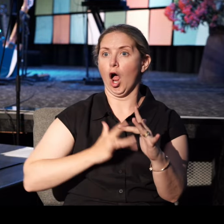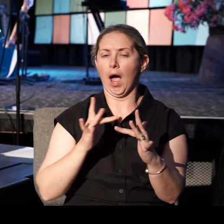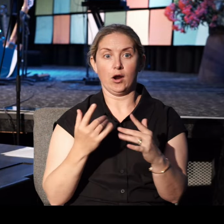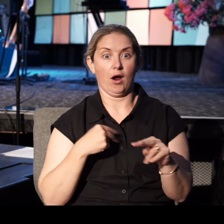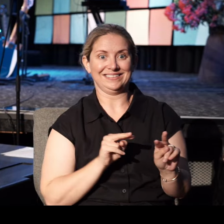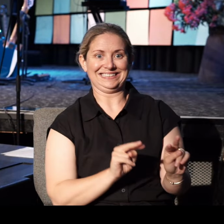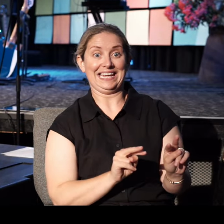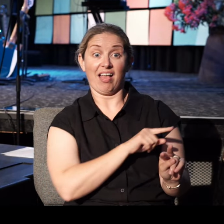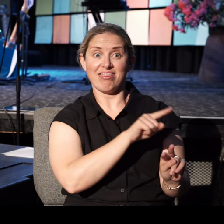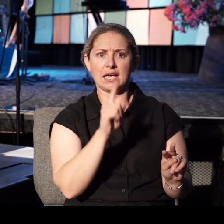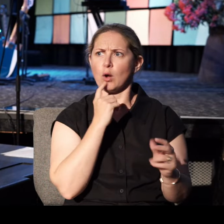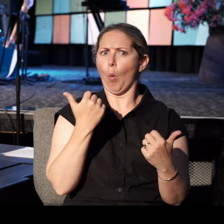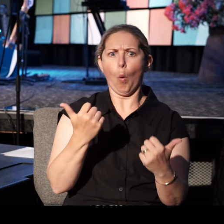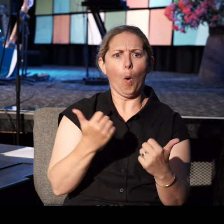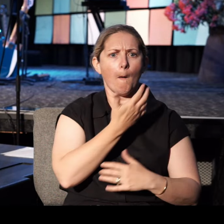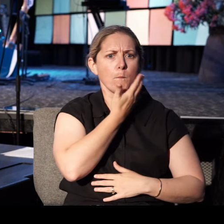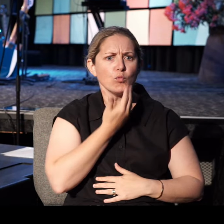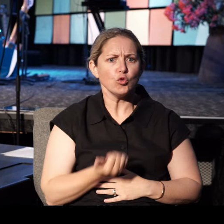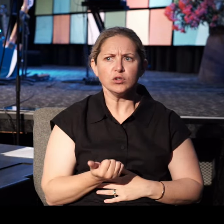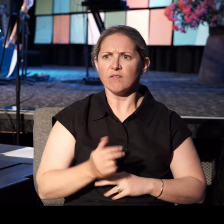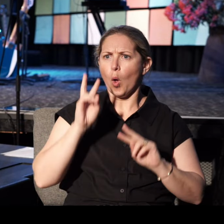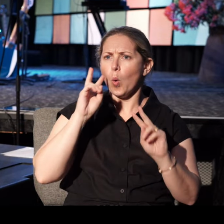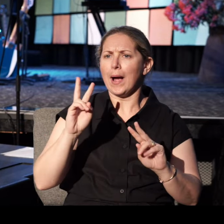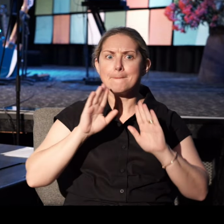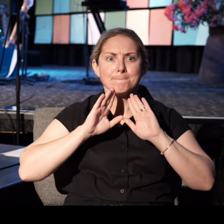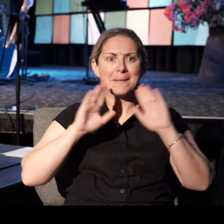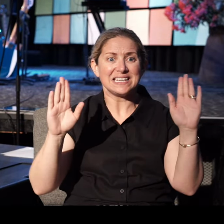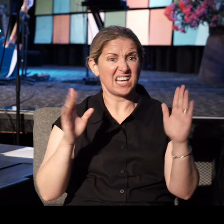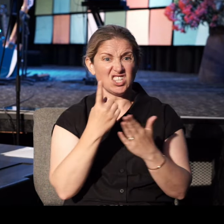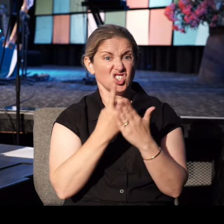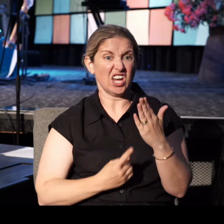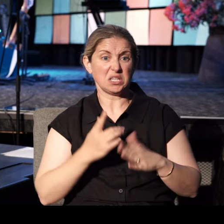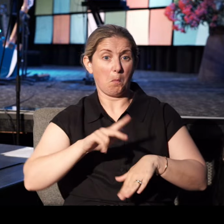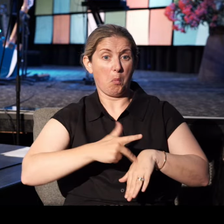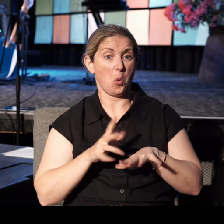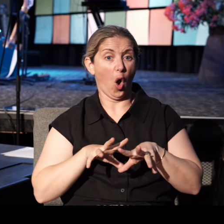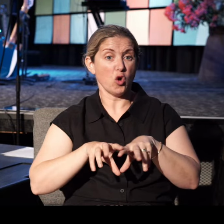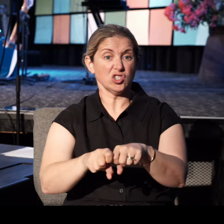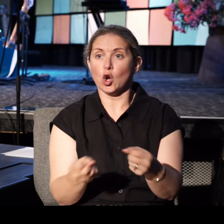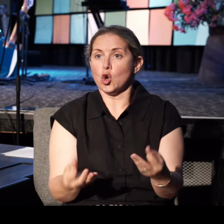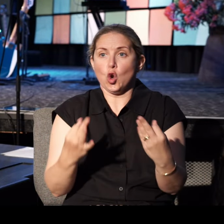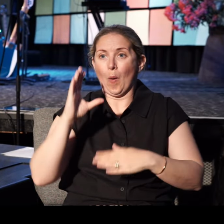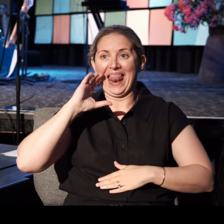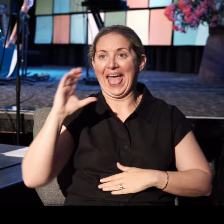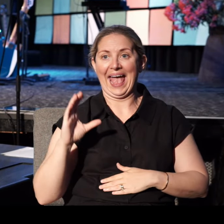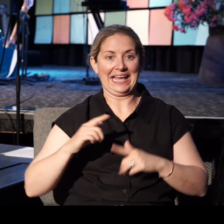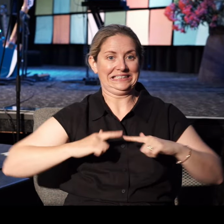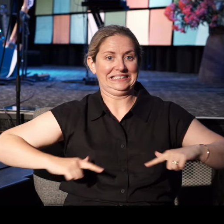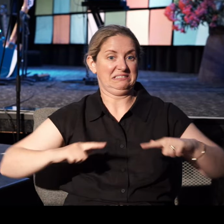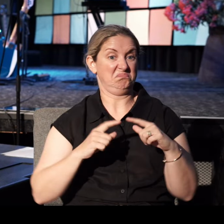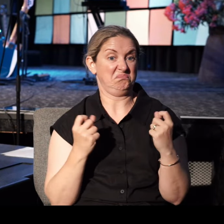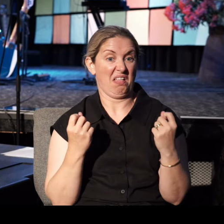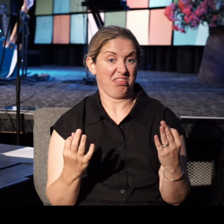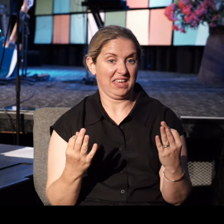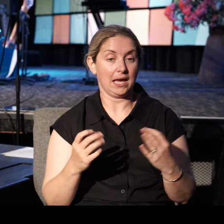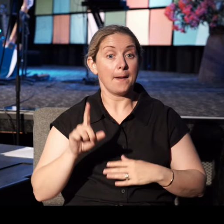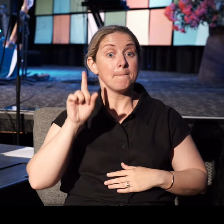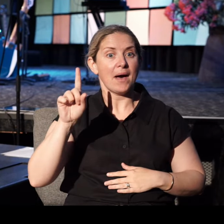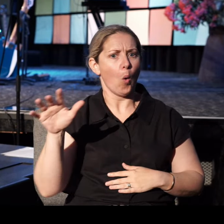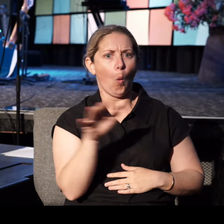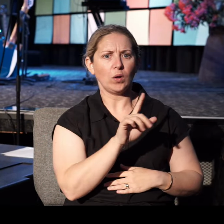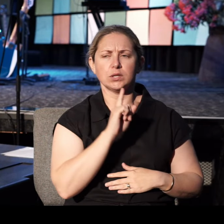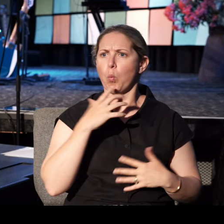how beautiful it is, how extraordinary the... Now, it's just ocean, of course. There's no land. They're in the middle of nowhere. But all of them have noticed the